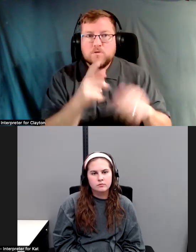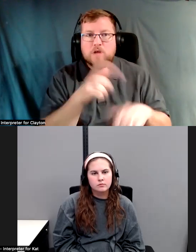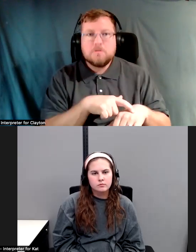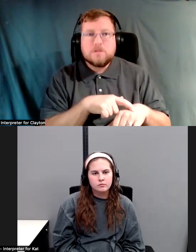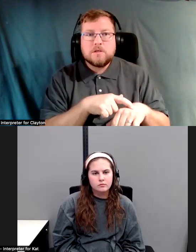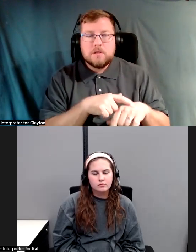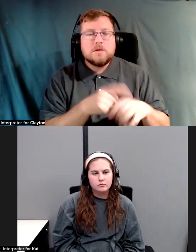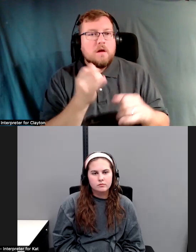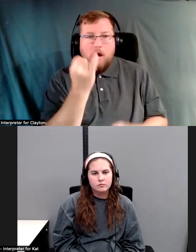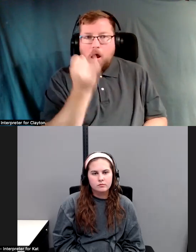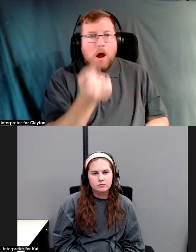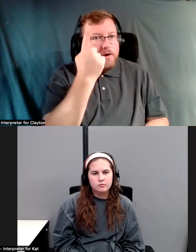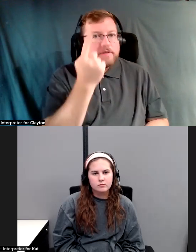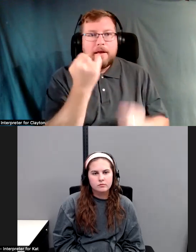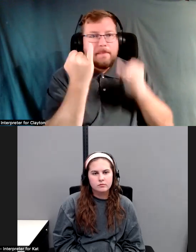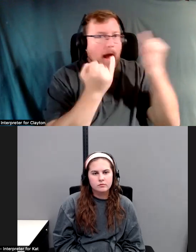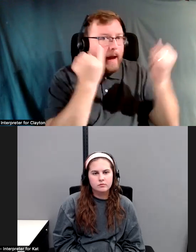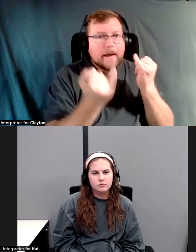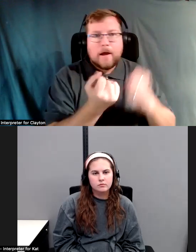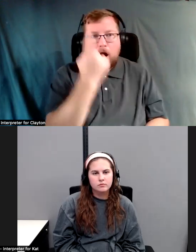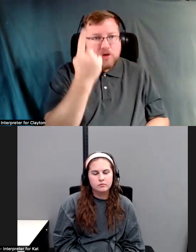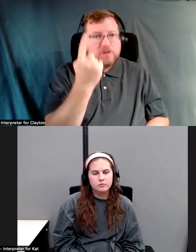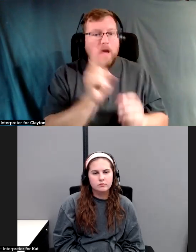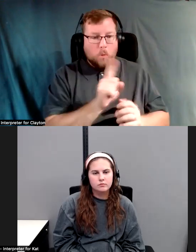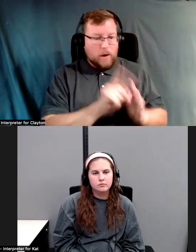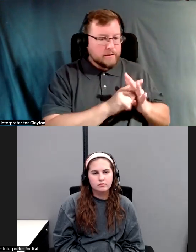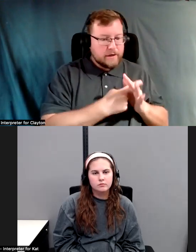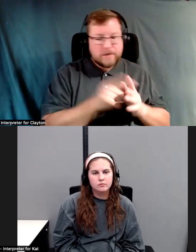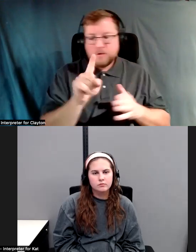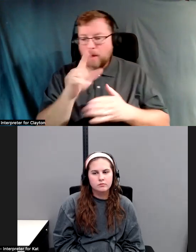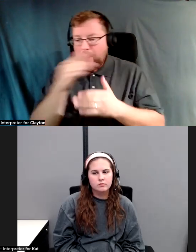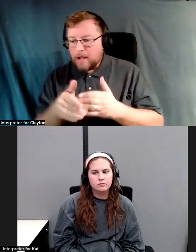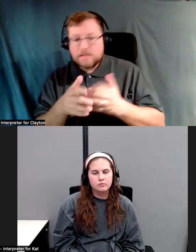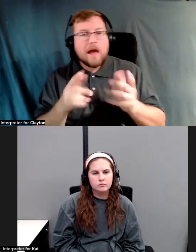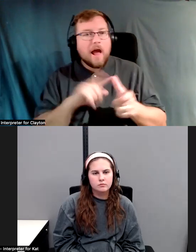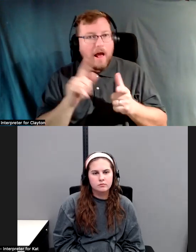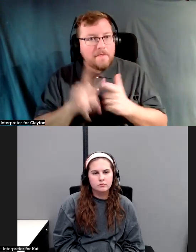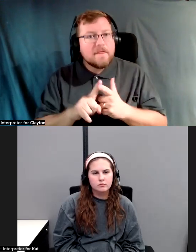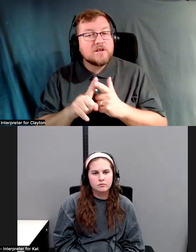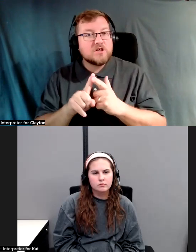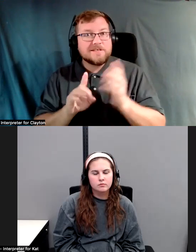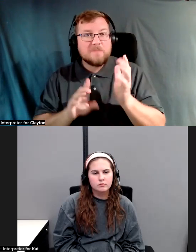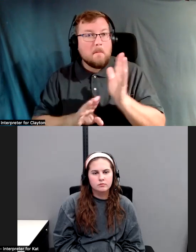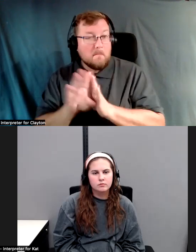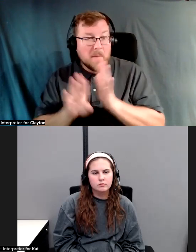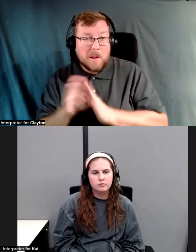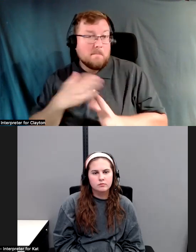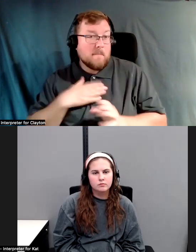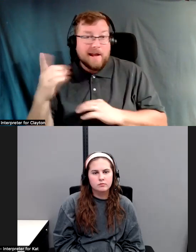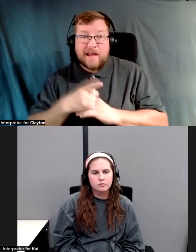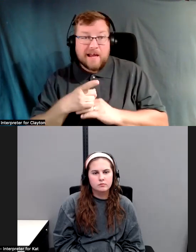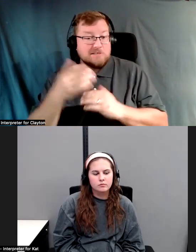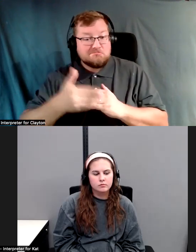the story and the journey, and then kind of just build my days throughout the next couple of weeks and